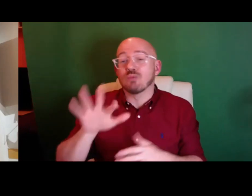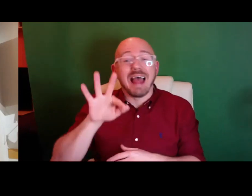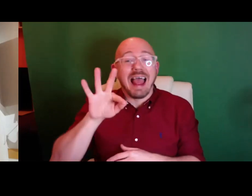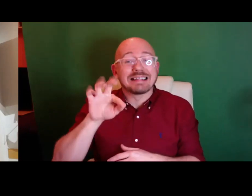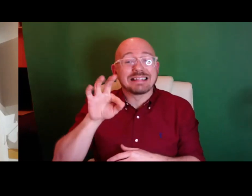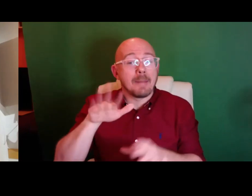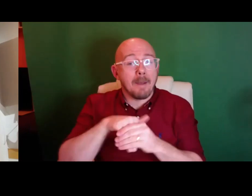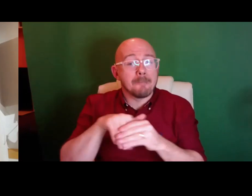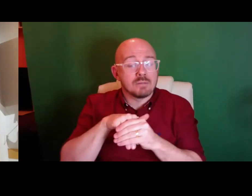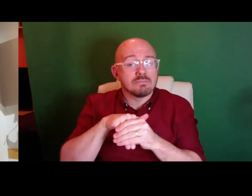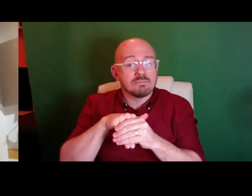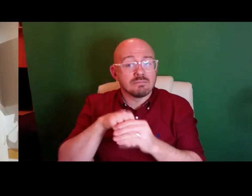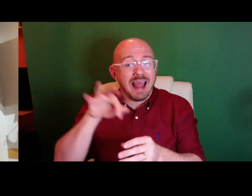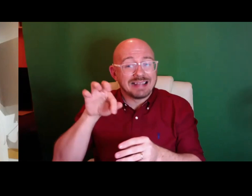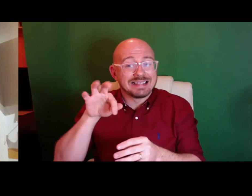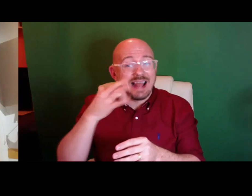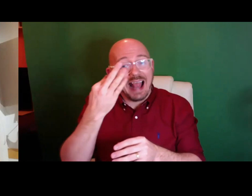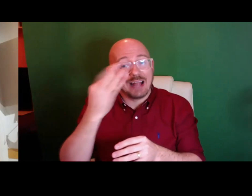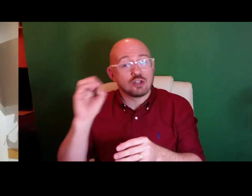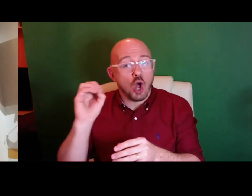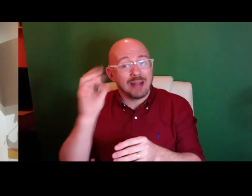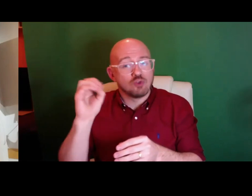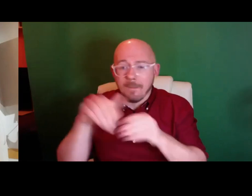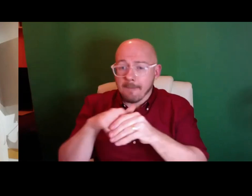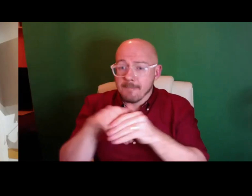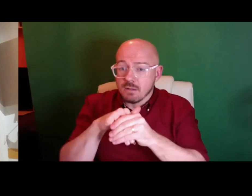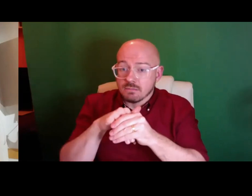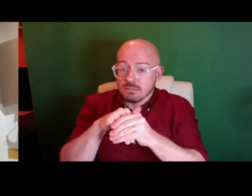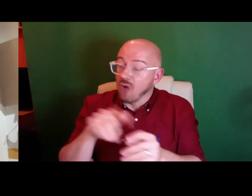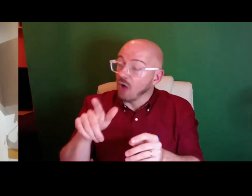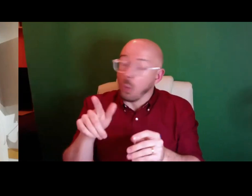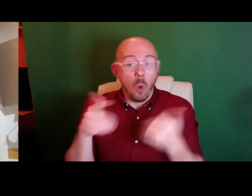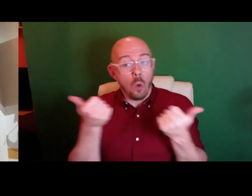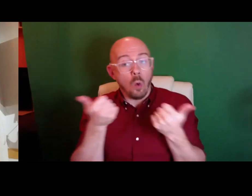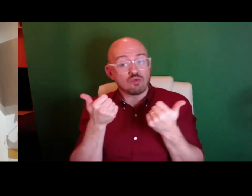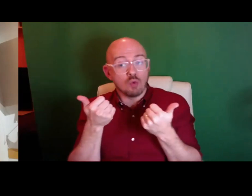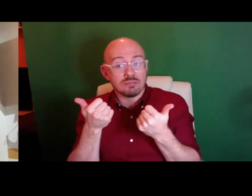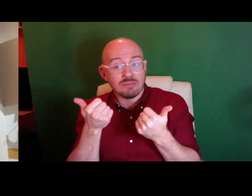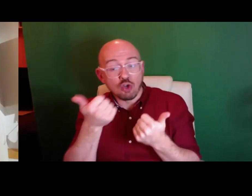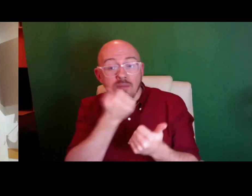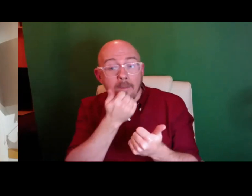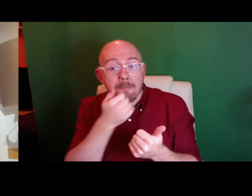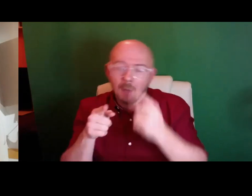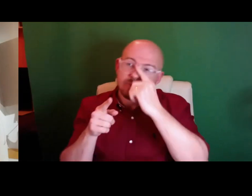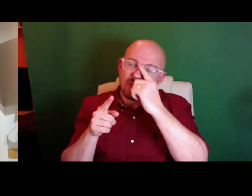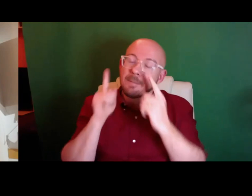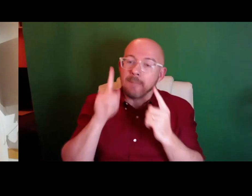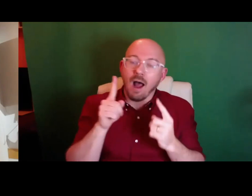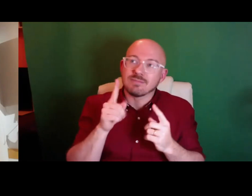And it was really interesting, through that meeting, they said they have about 18 members,